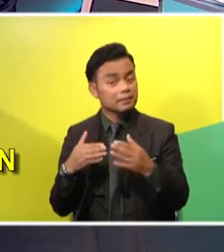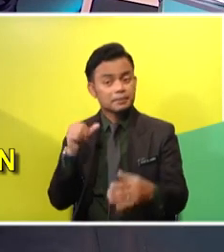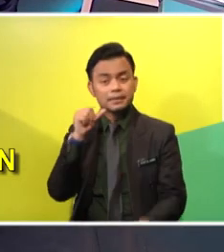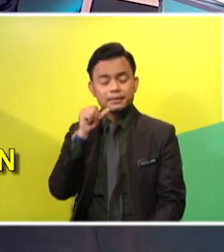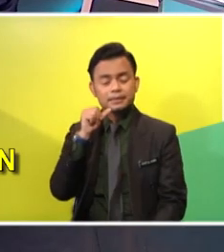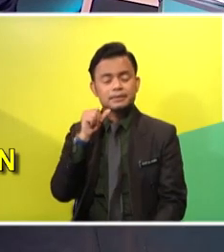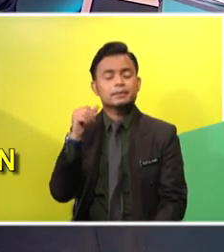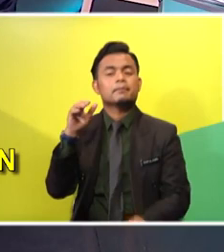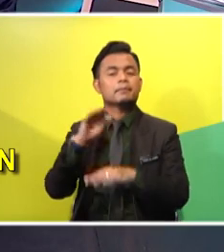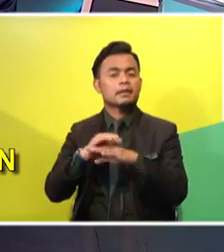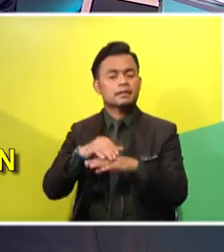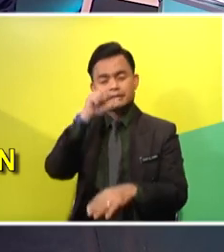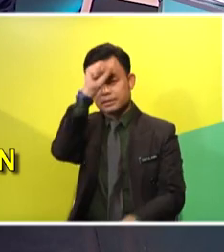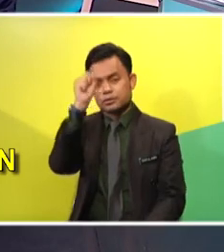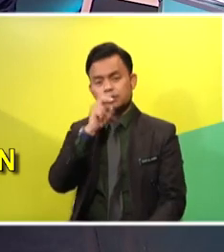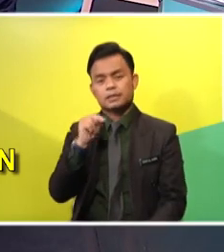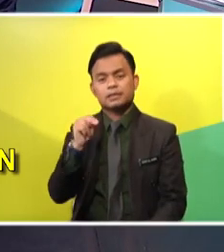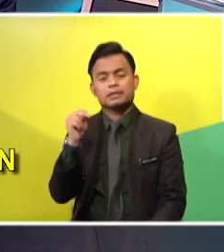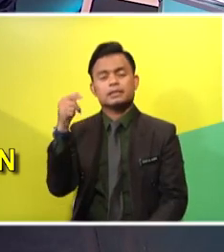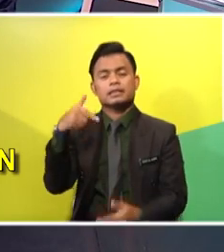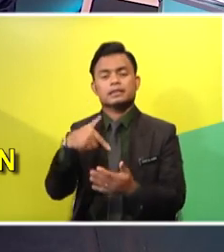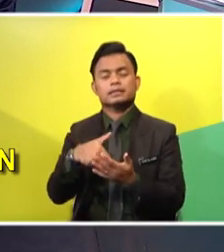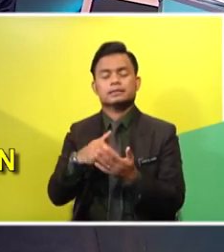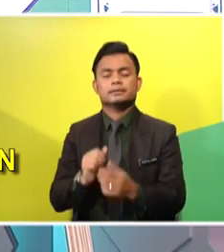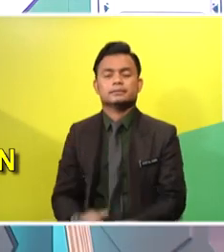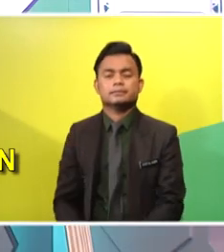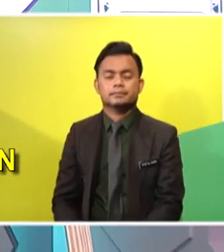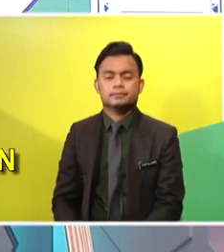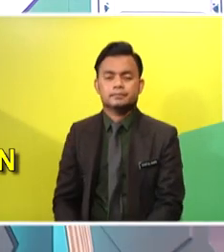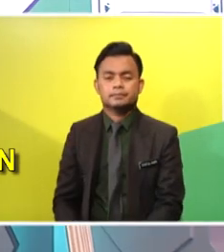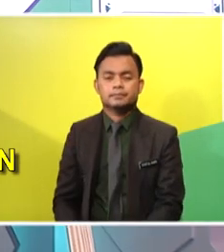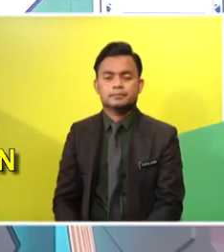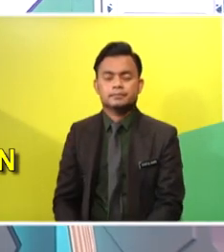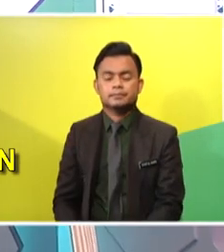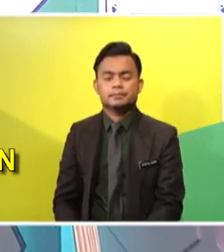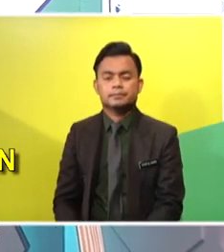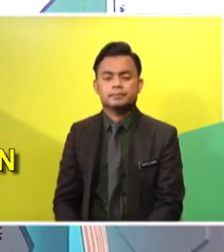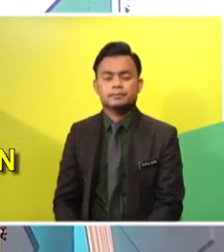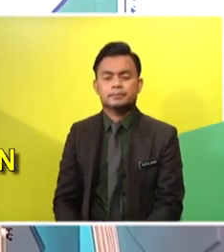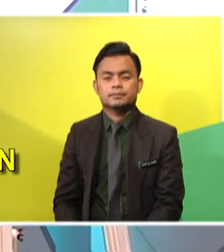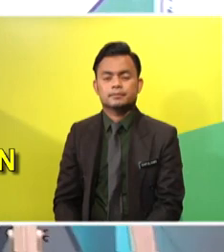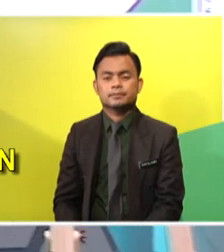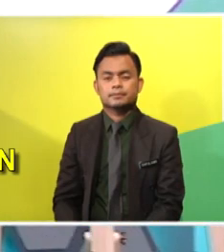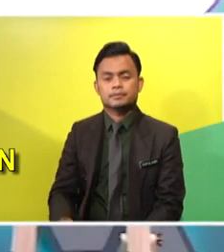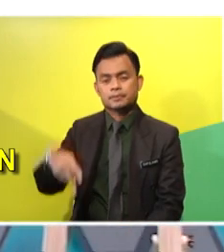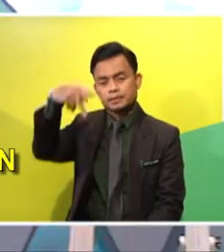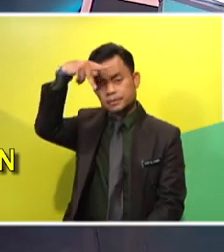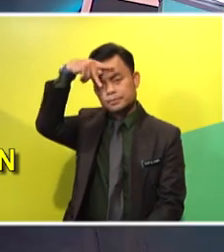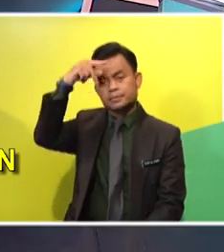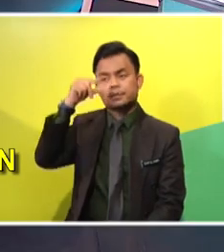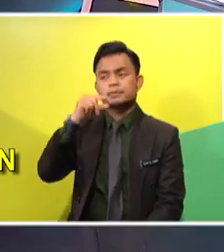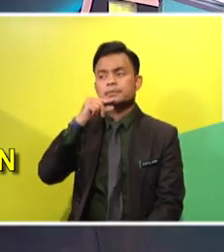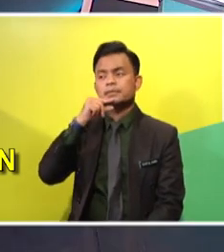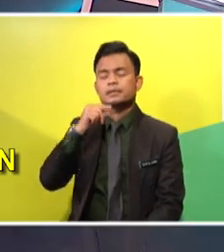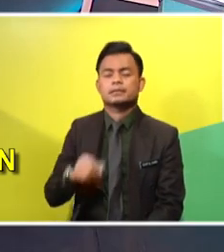of questions waiting for you. Okay. This one, still Peng Peng. Wow, okay. That was